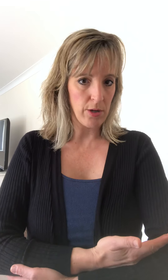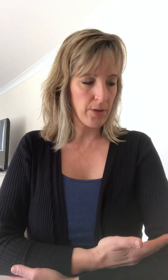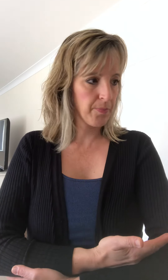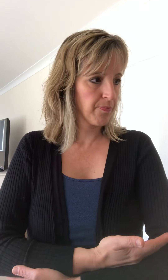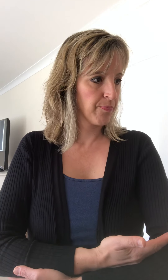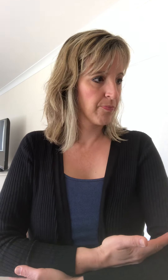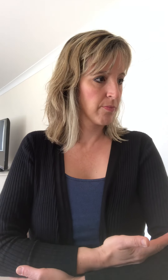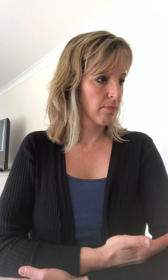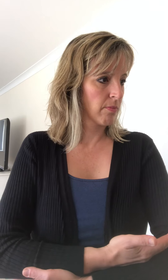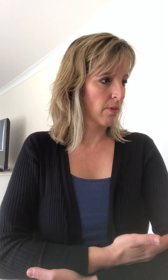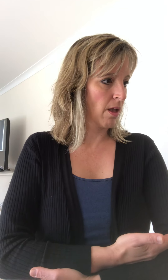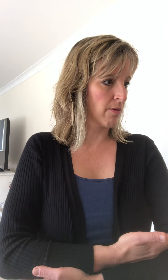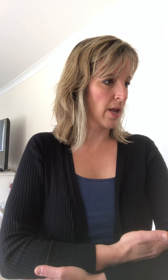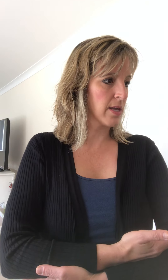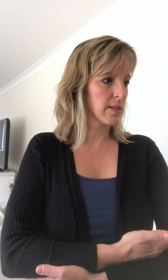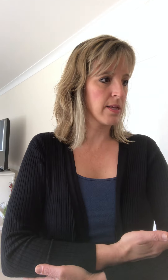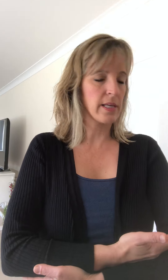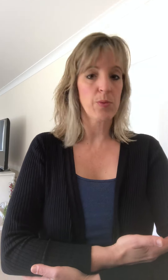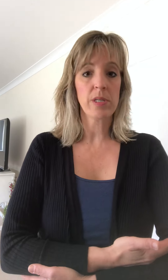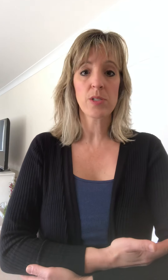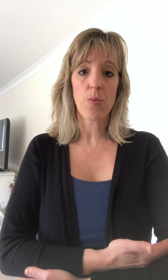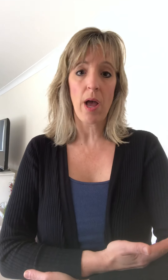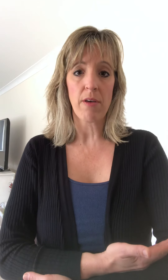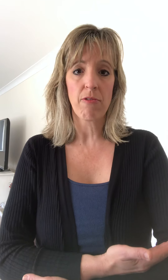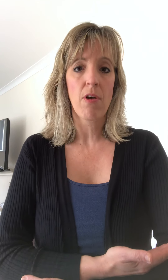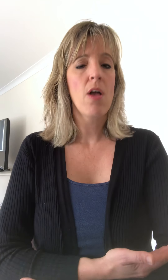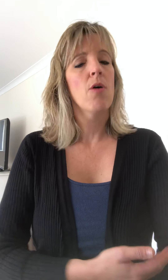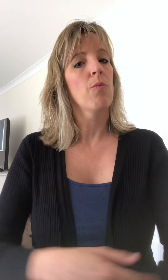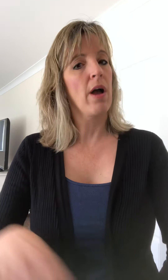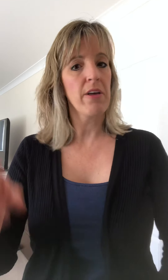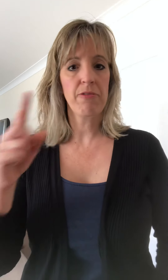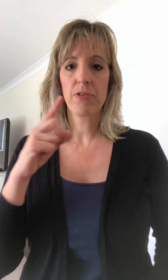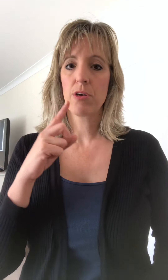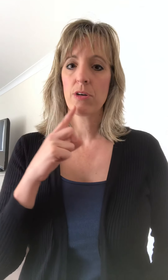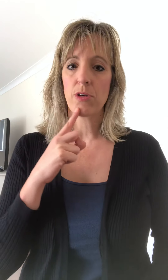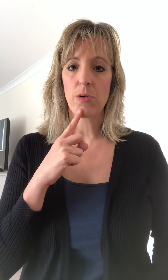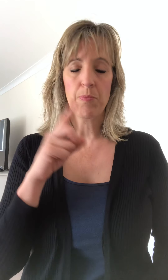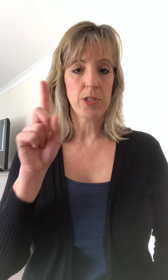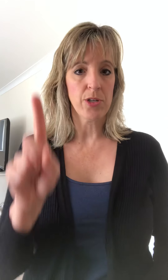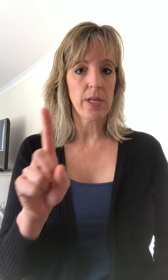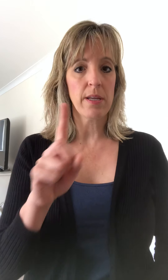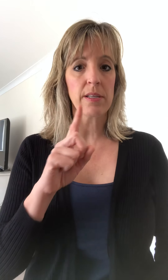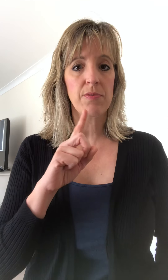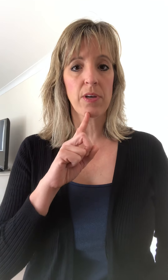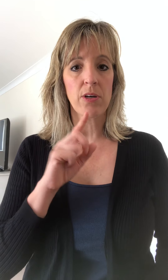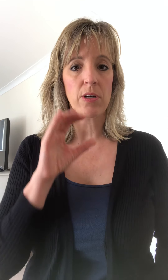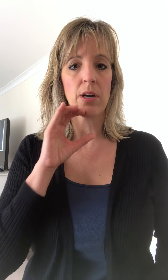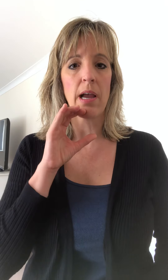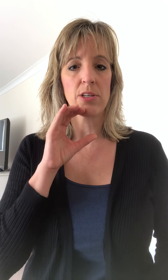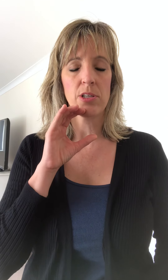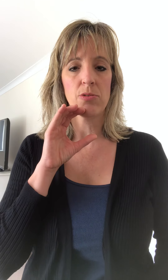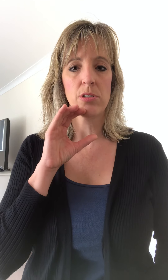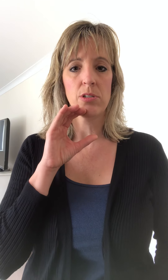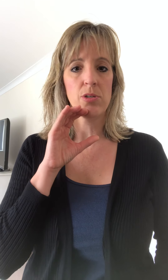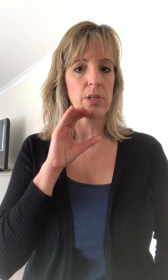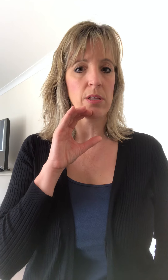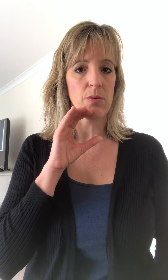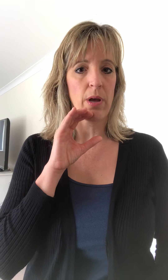daughter. All right, the next one is wife. Wife, you put your index finger, or actually you can do it either